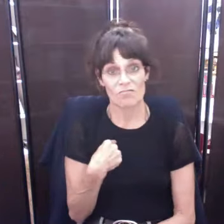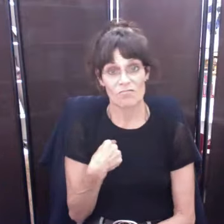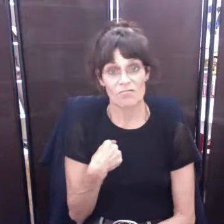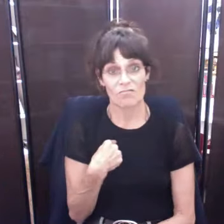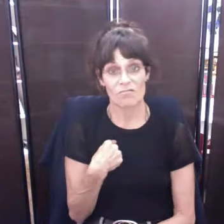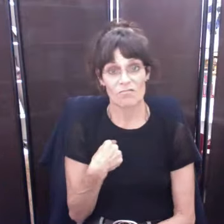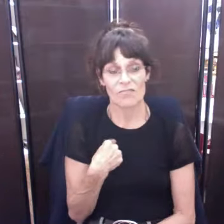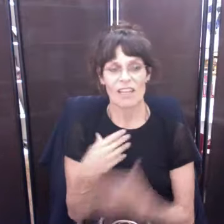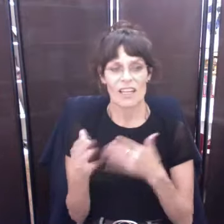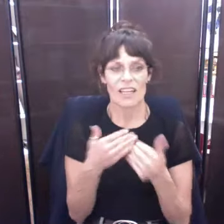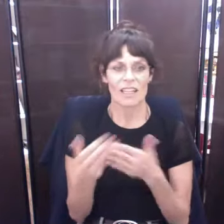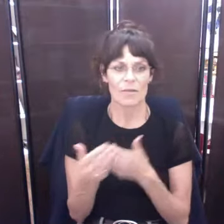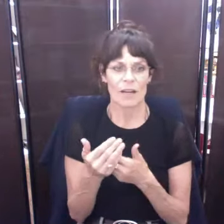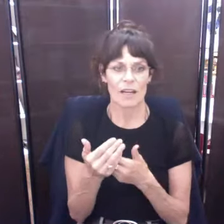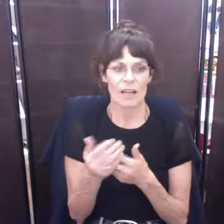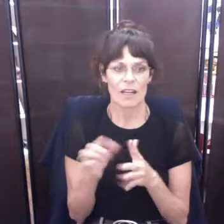Anyway, needless to say, I started praying to God, and